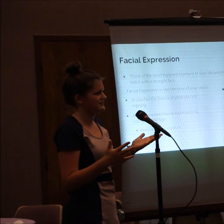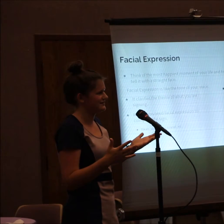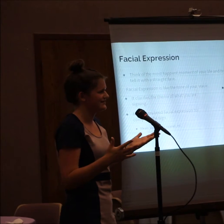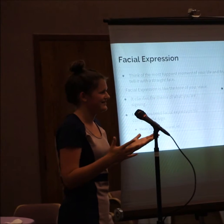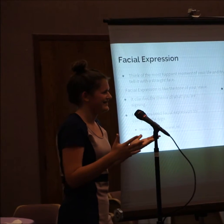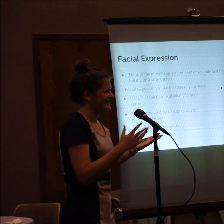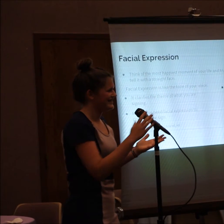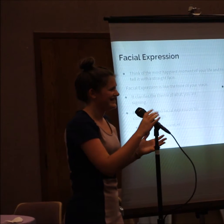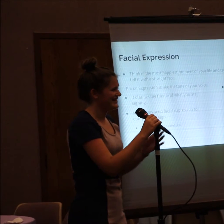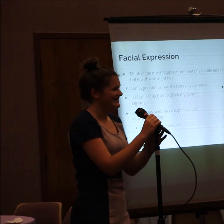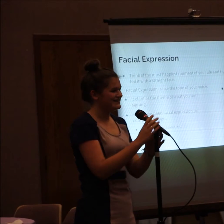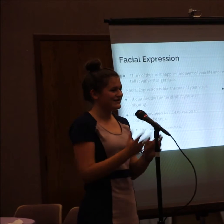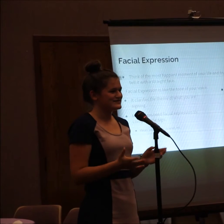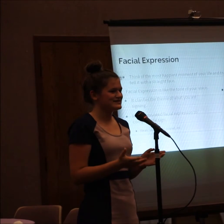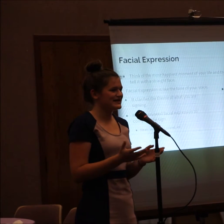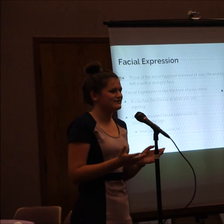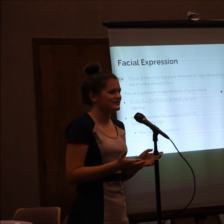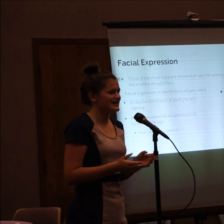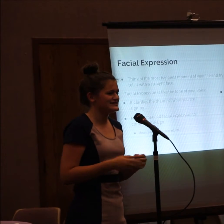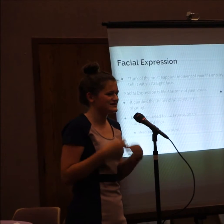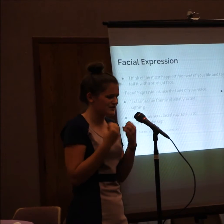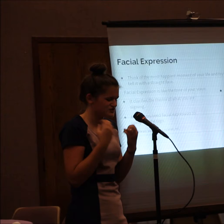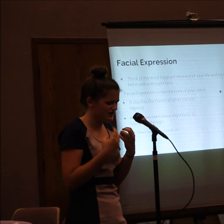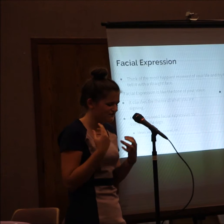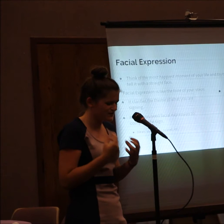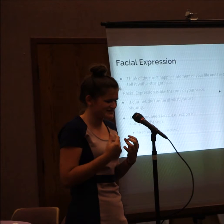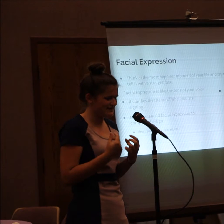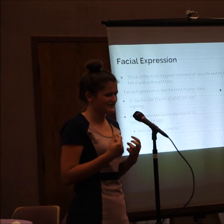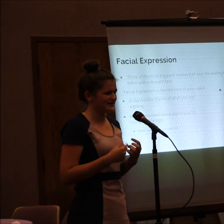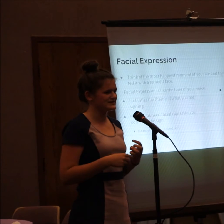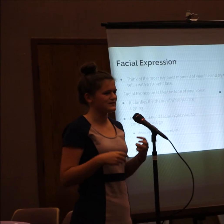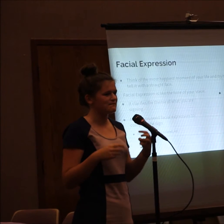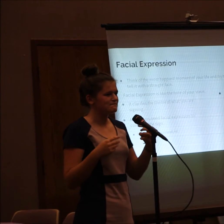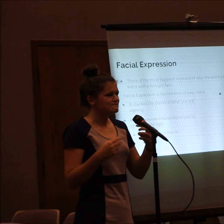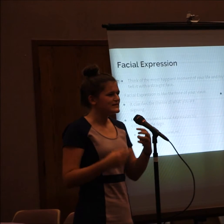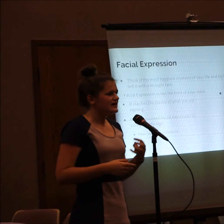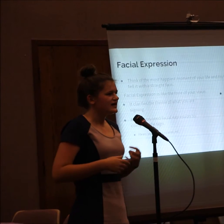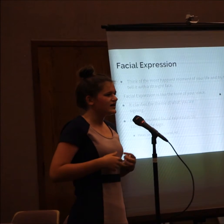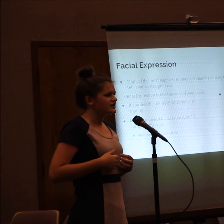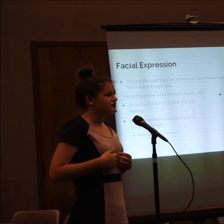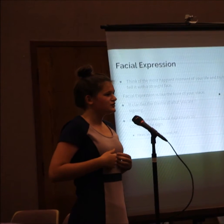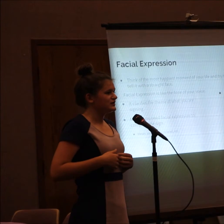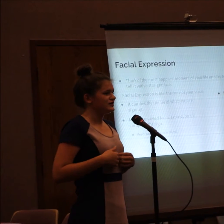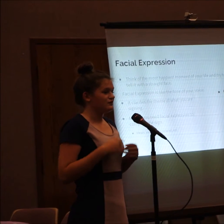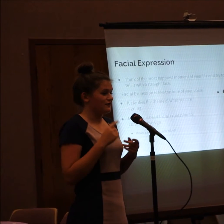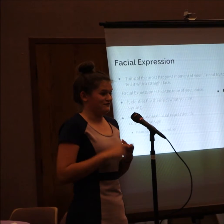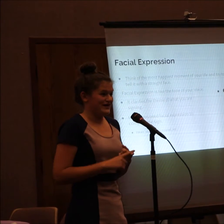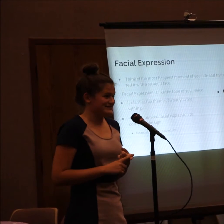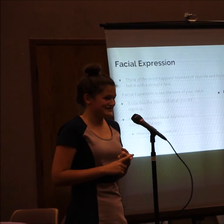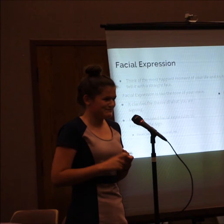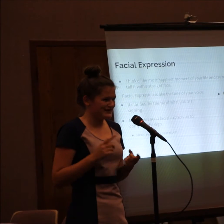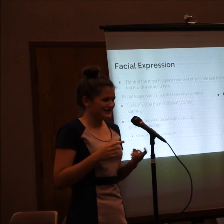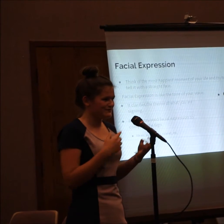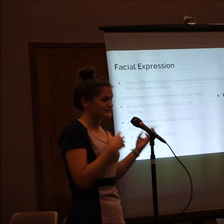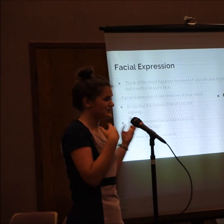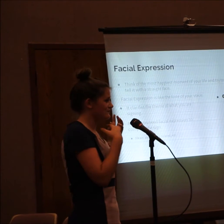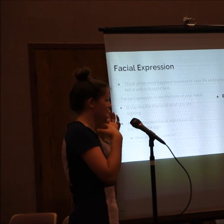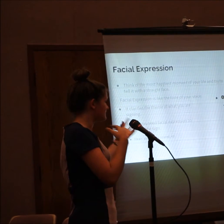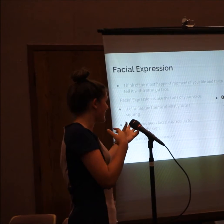doing? And it was something I didn't realize because I'm trying to focus on everything else, but you can either offend somebody if you're trying